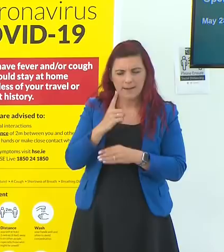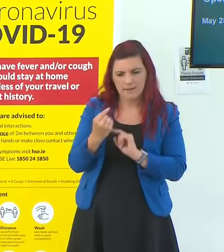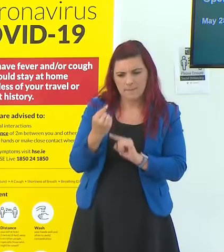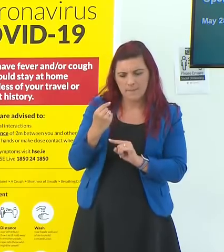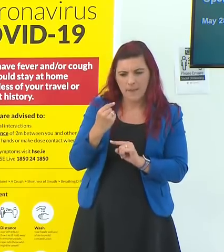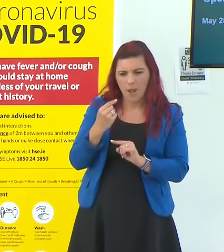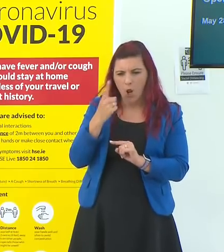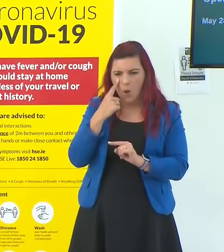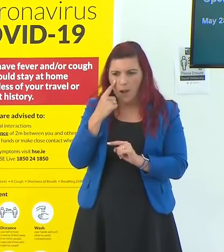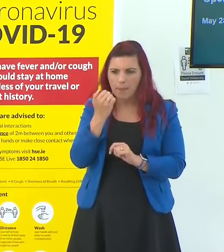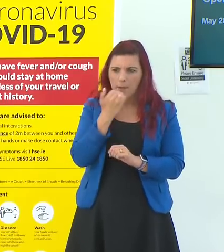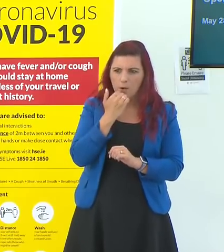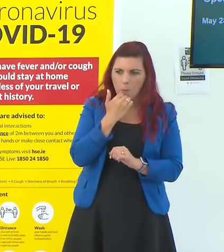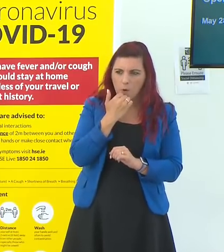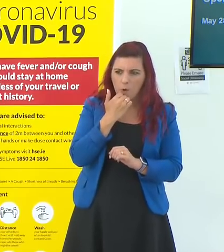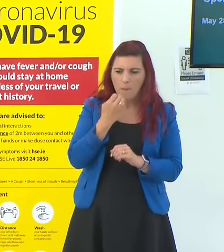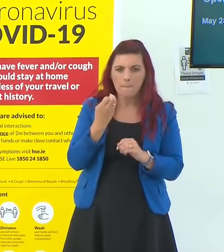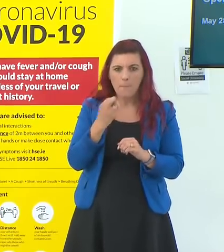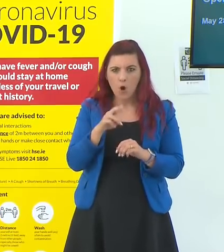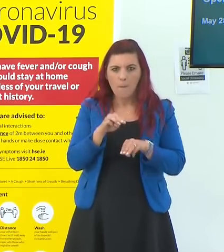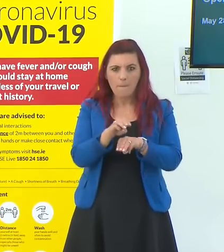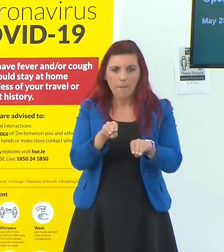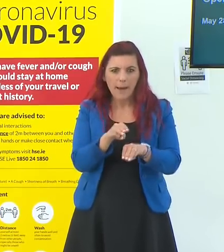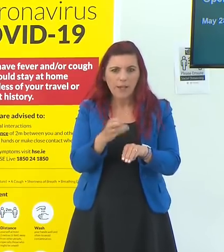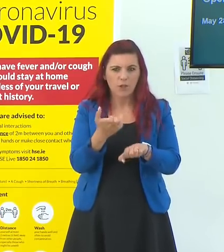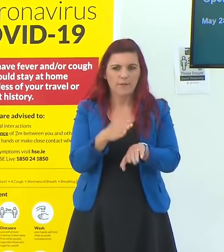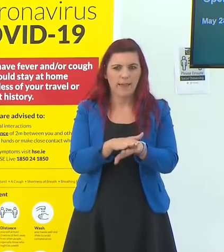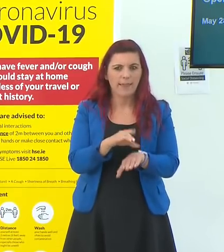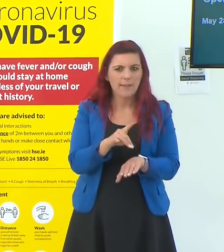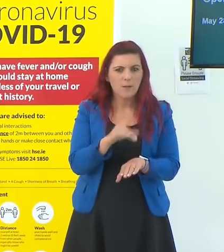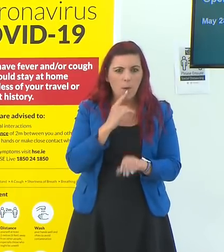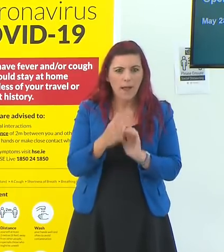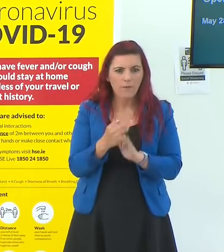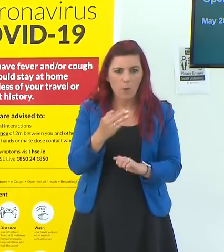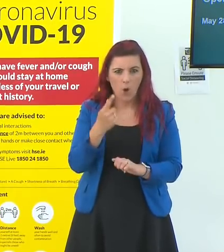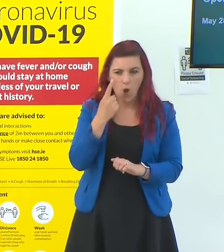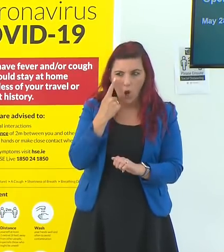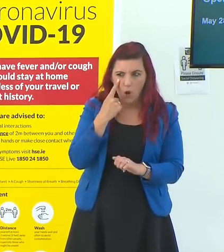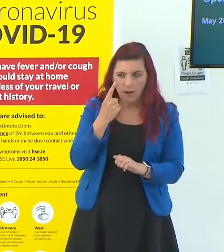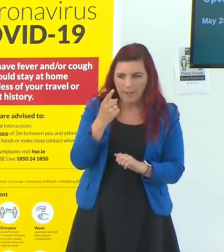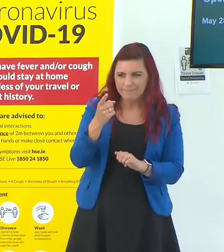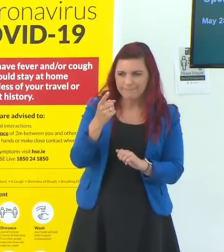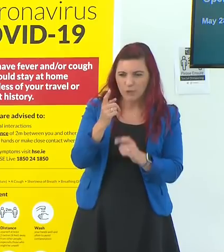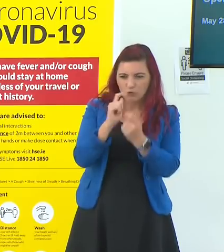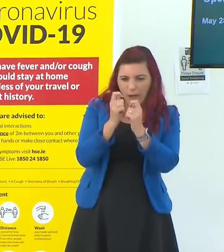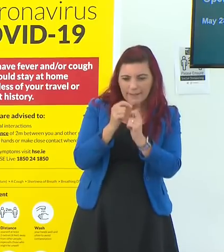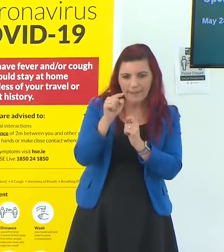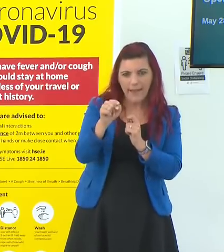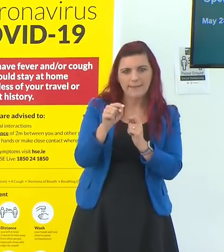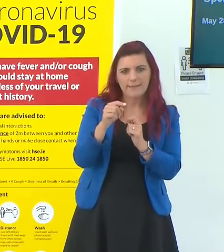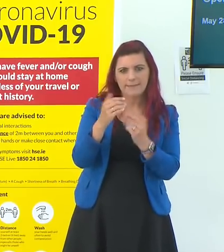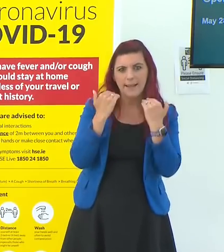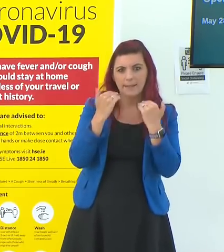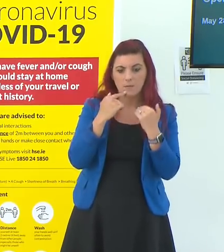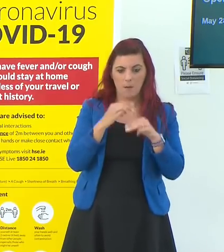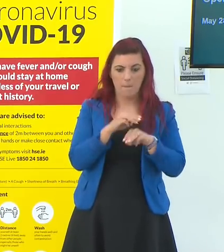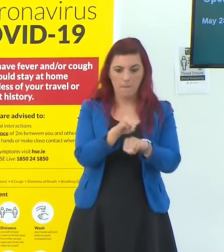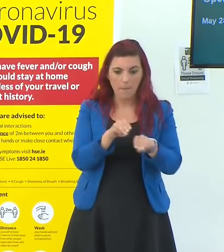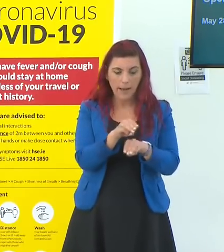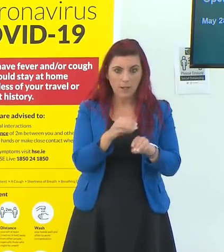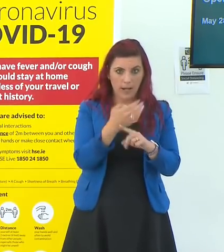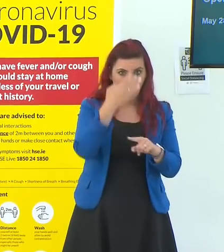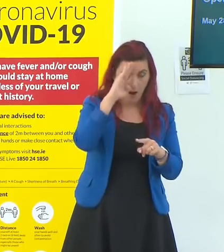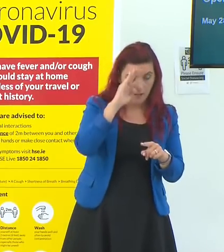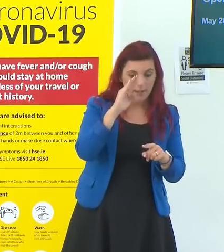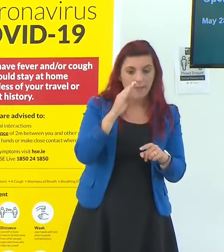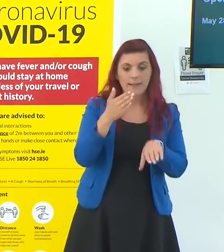at the rates per population of deaths. So when you correct that data for the population in Ireland and the deaths per head of